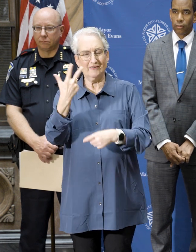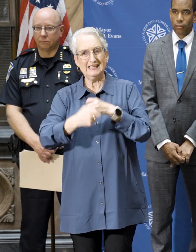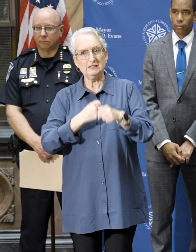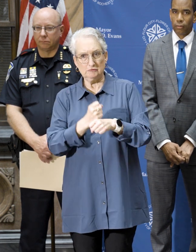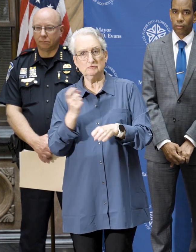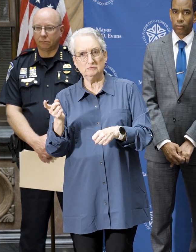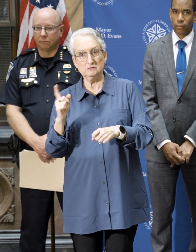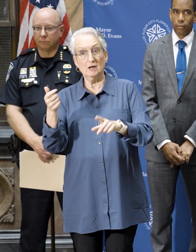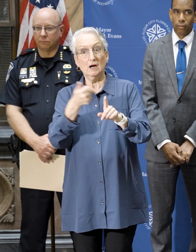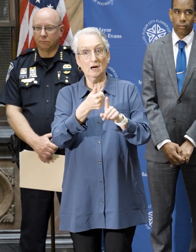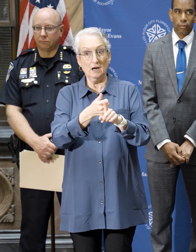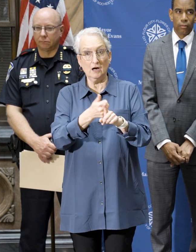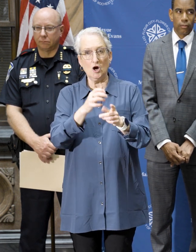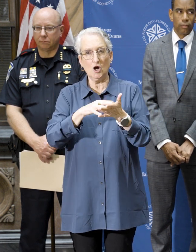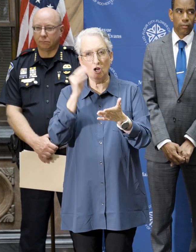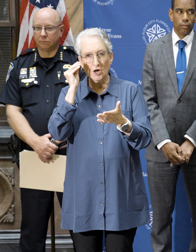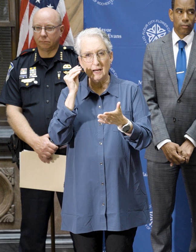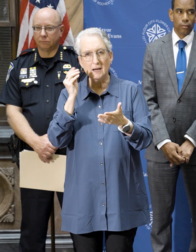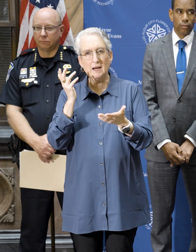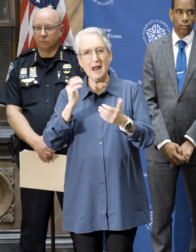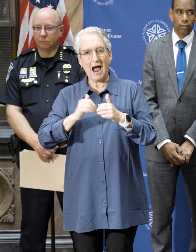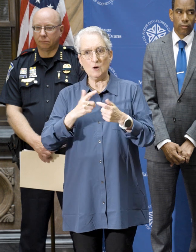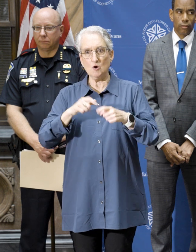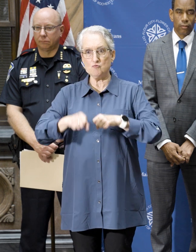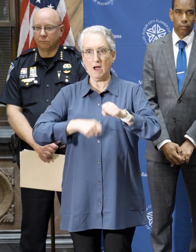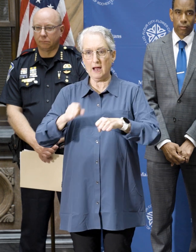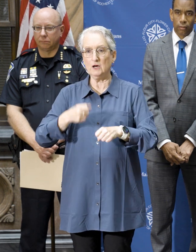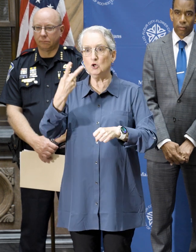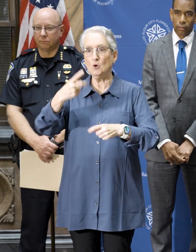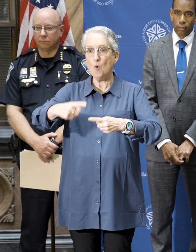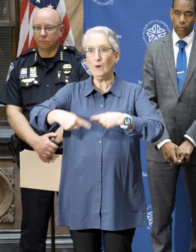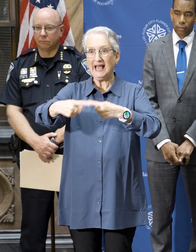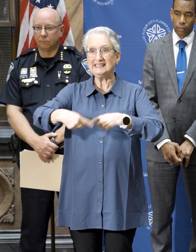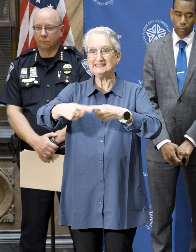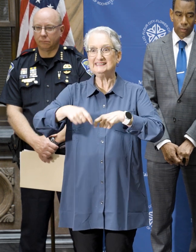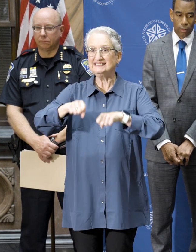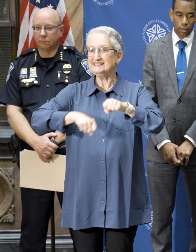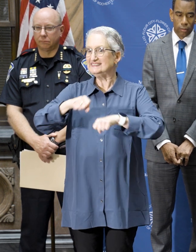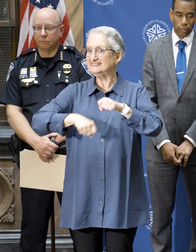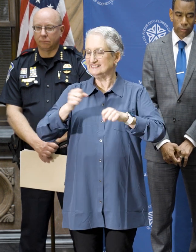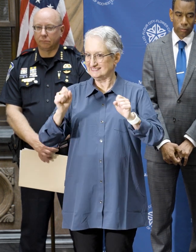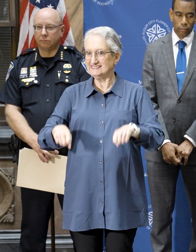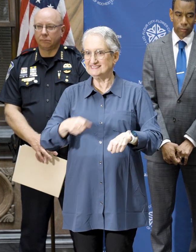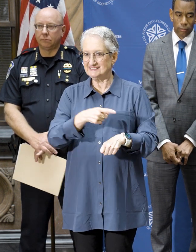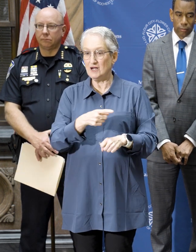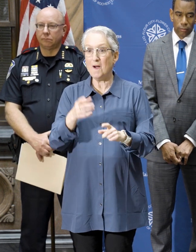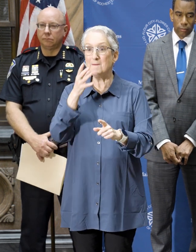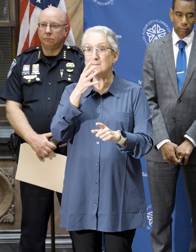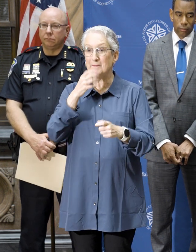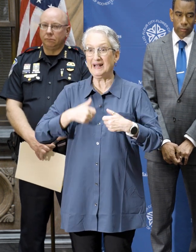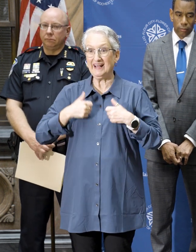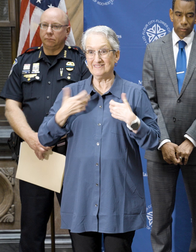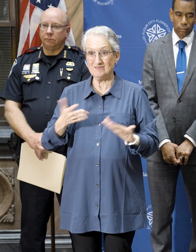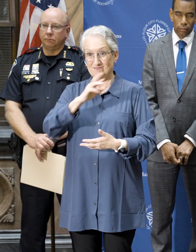actually learned how to ride a two-wheeler bicycle at a lesson. As a mother and resident of the city, it is nice to be able to